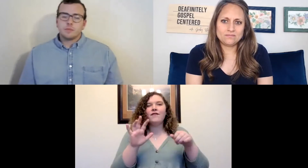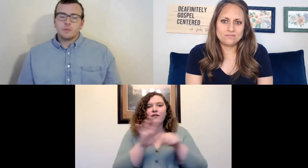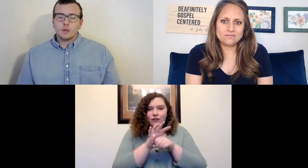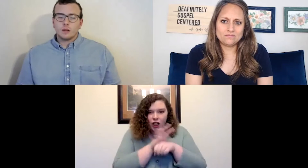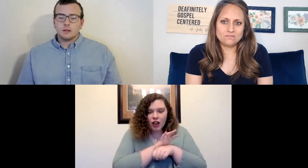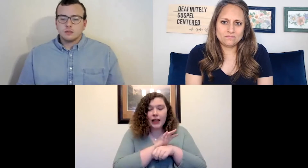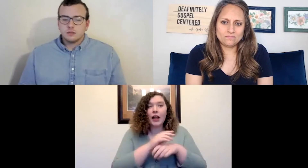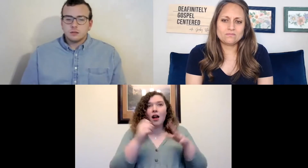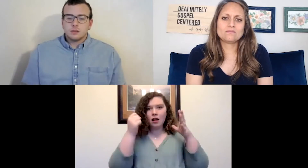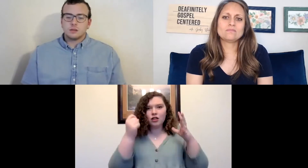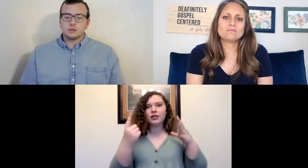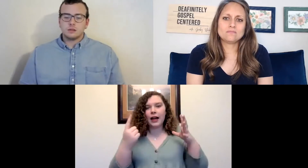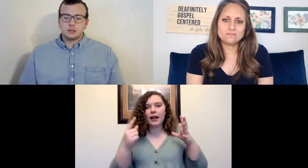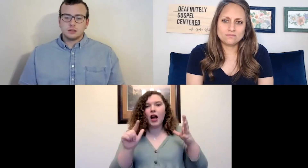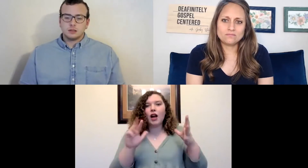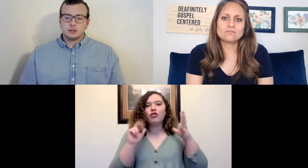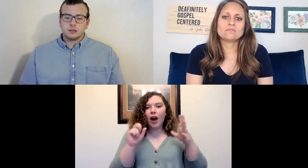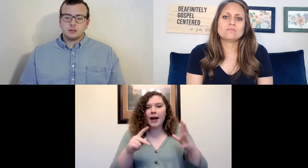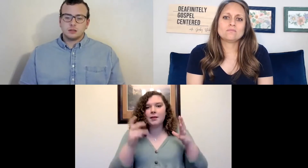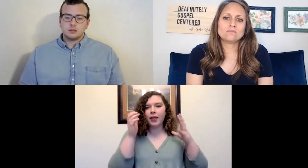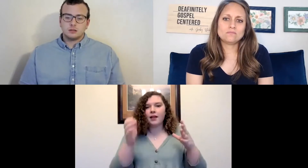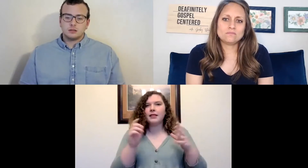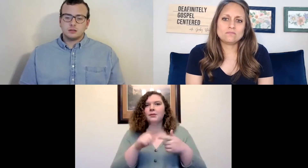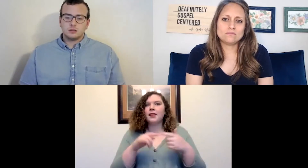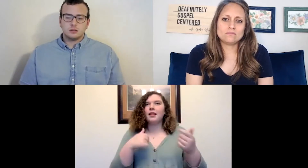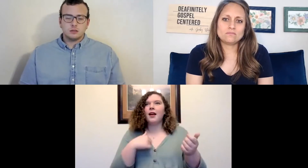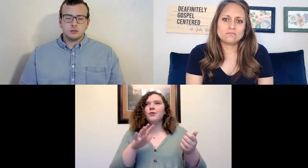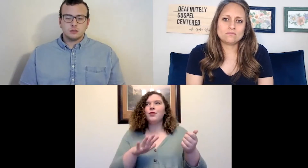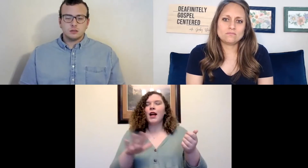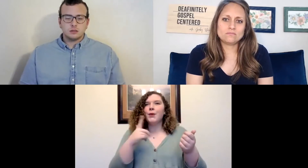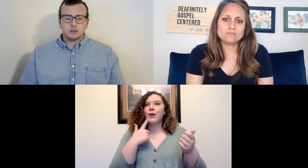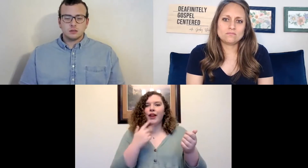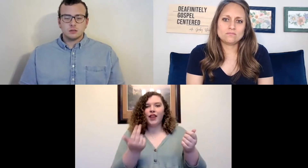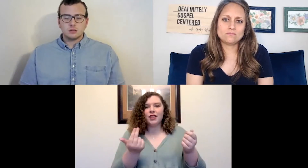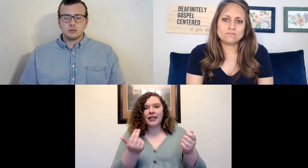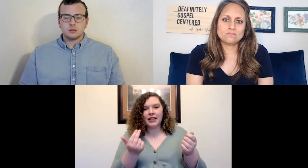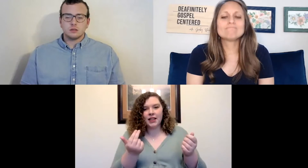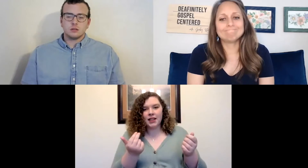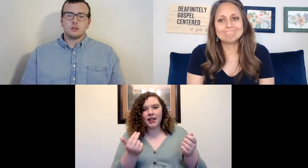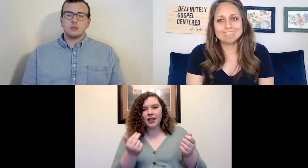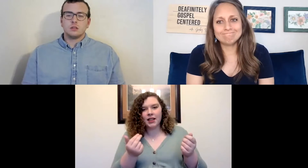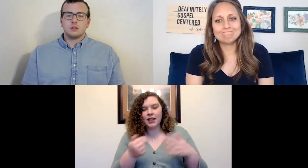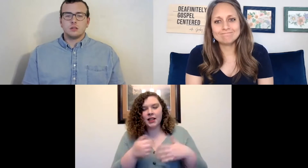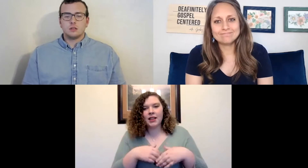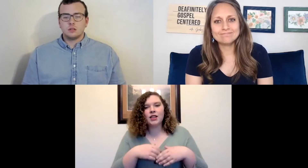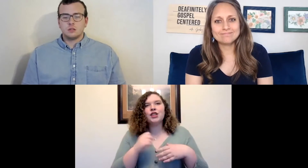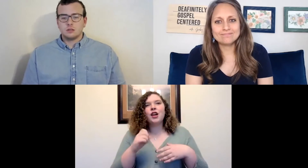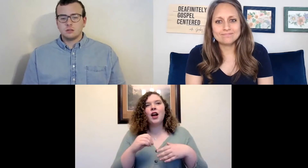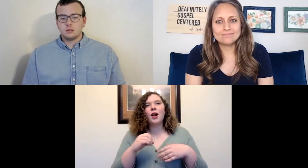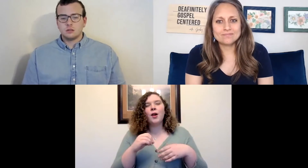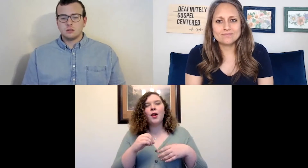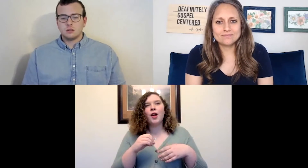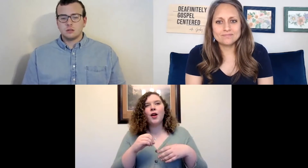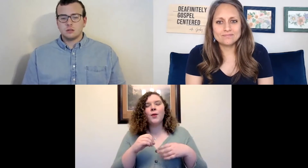but I didn't really fully understand and grasp that concept until I was about 13.